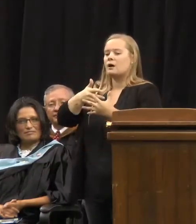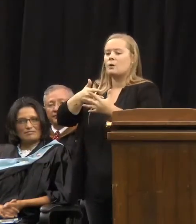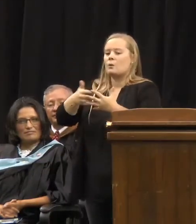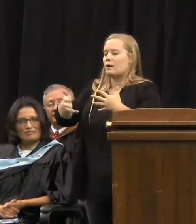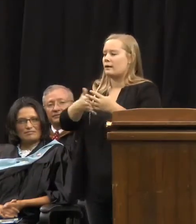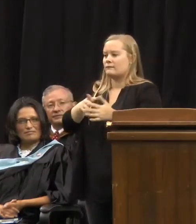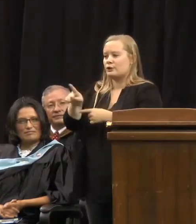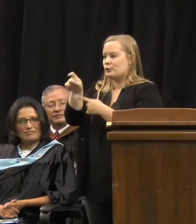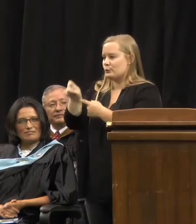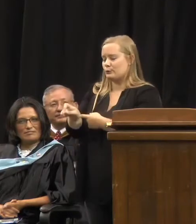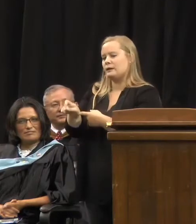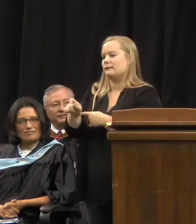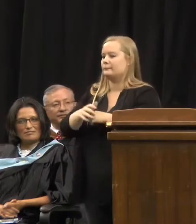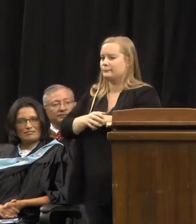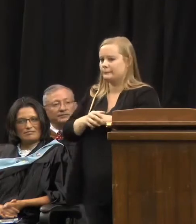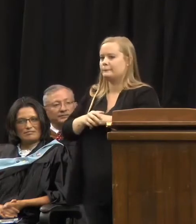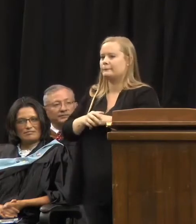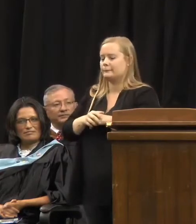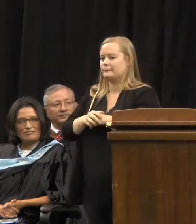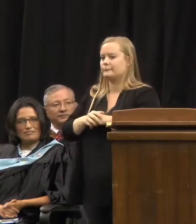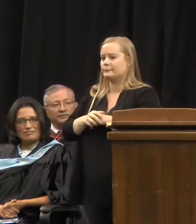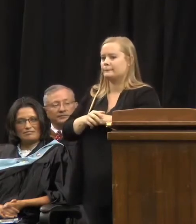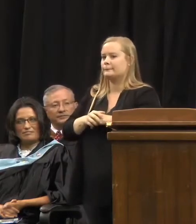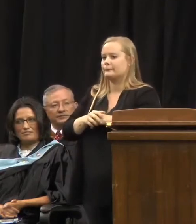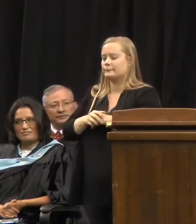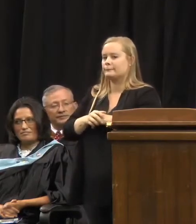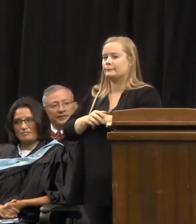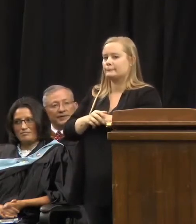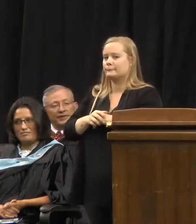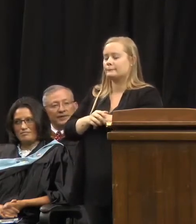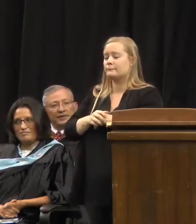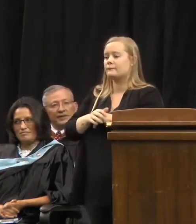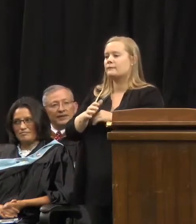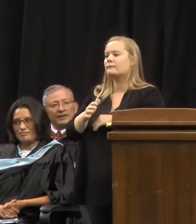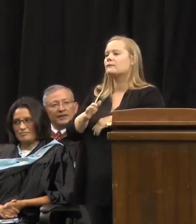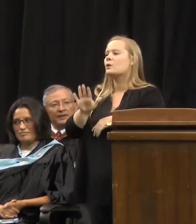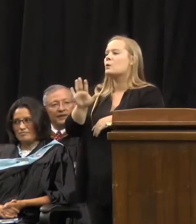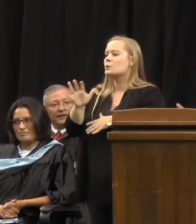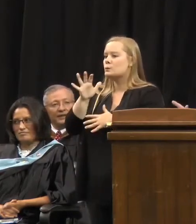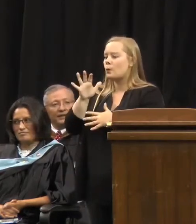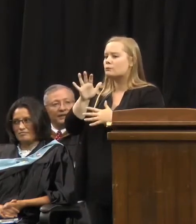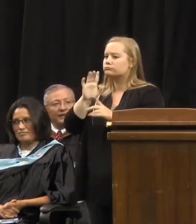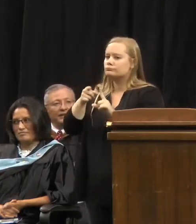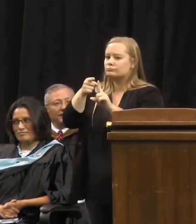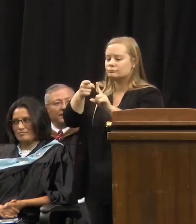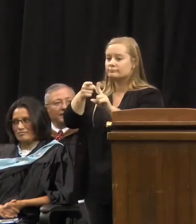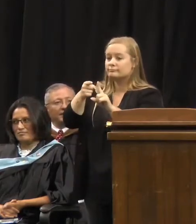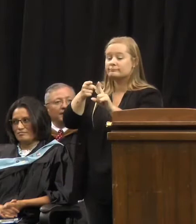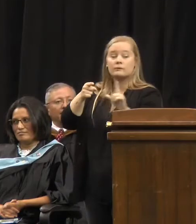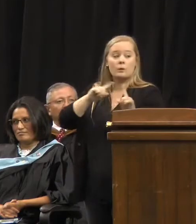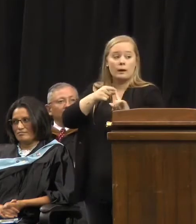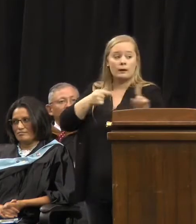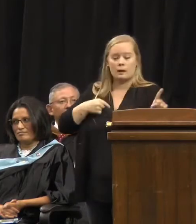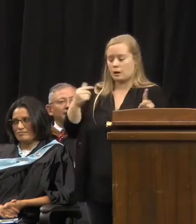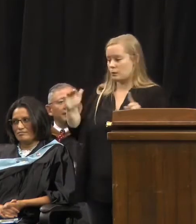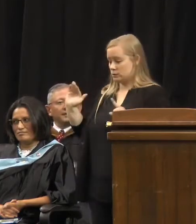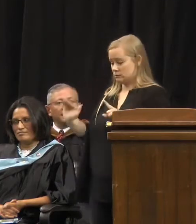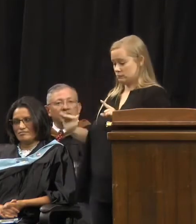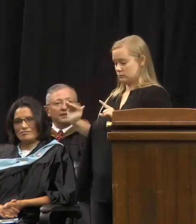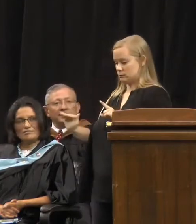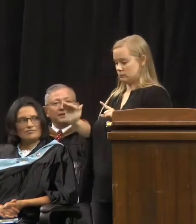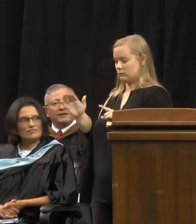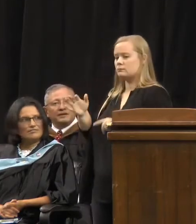that is defined by you. Second, find your passion. As a young girl, my father was a